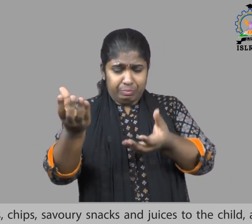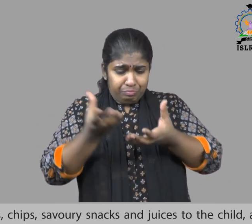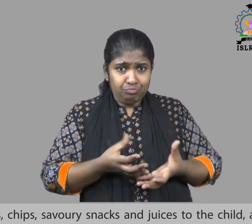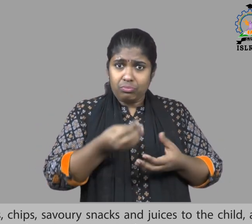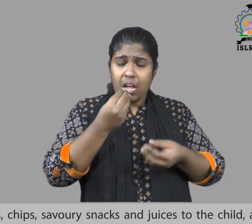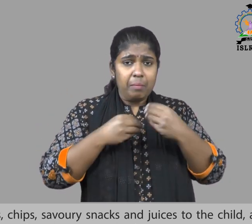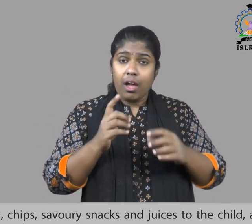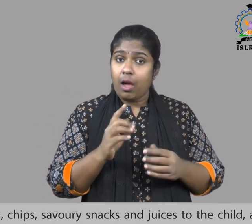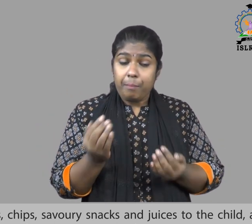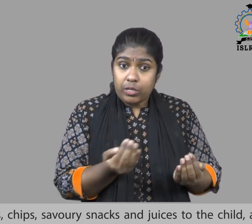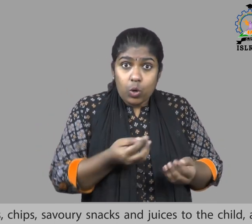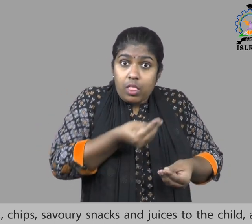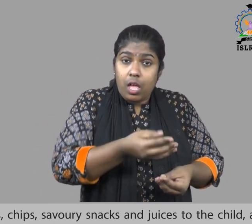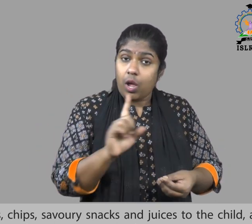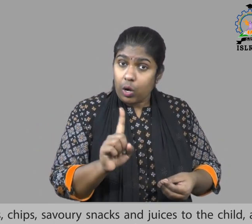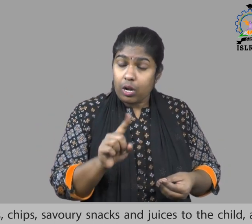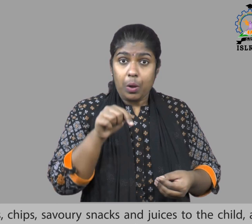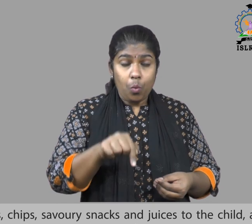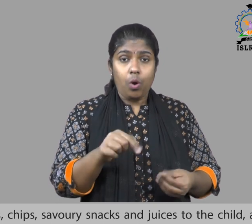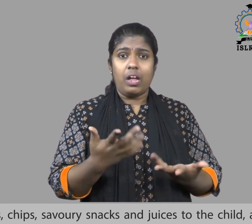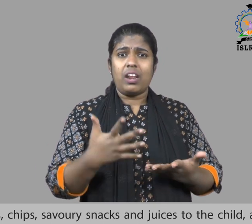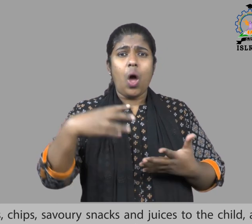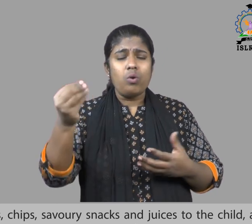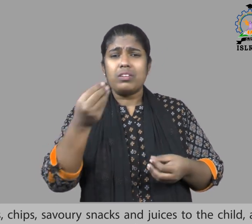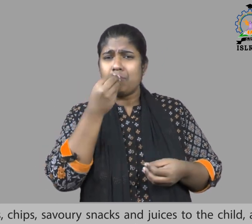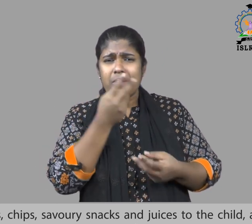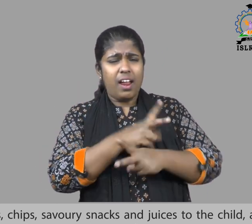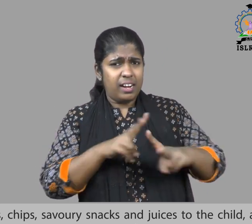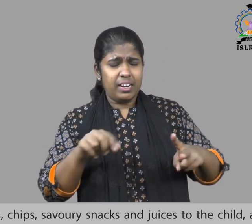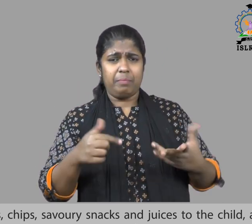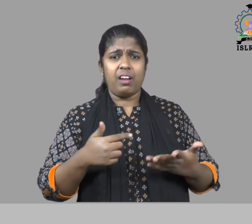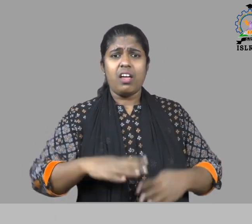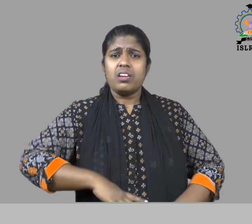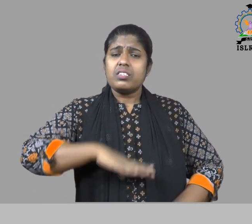child, as these do not give adequate nutrition to them.